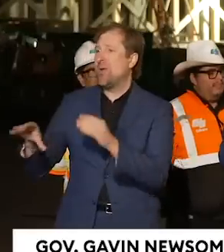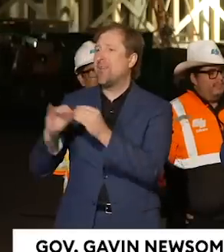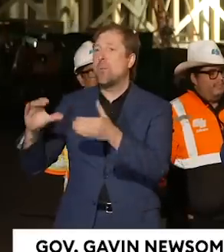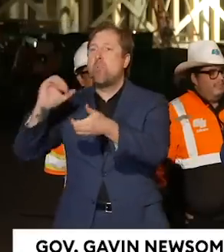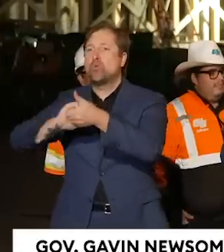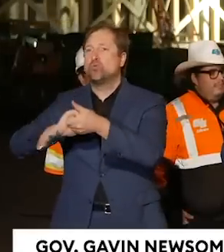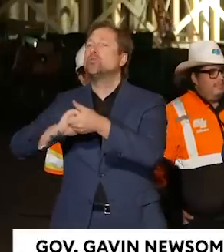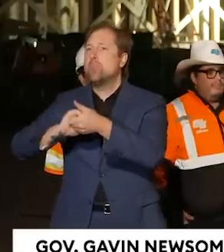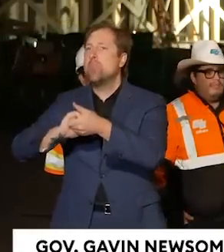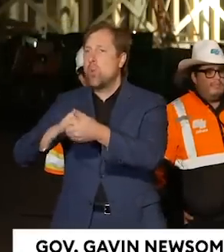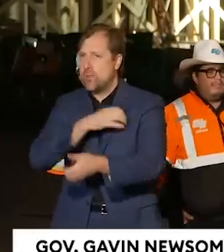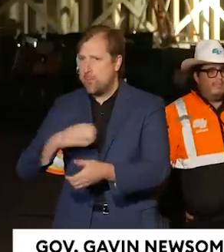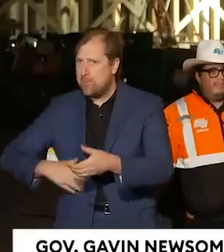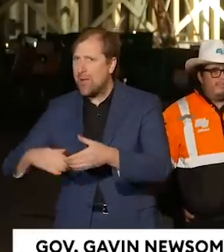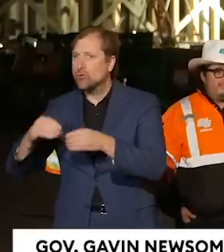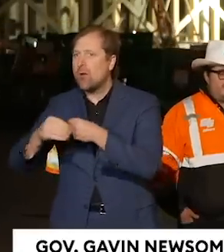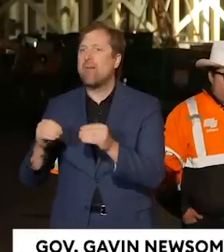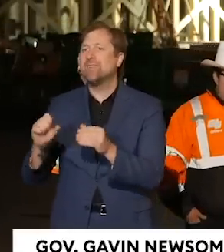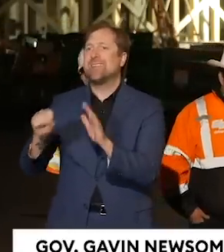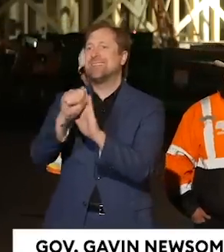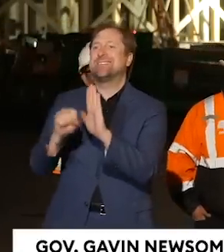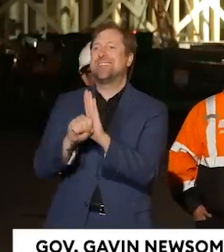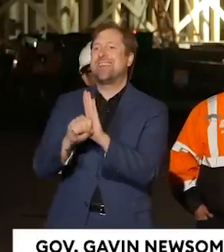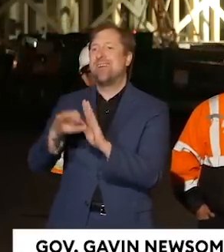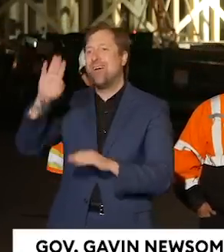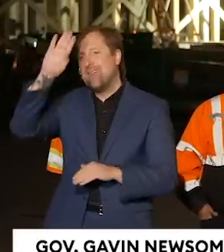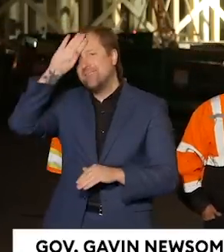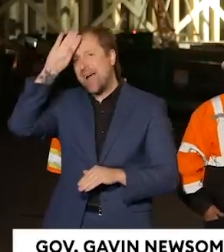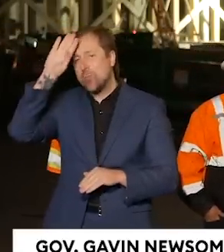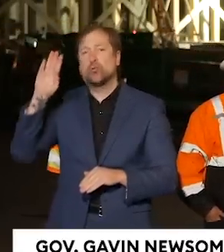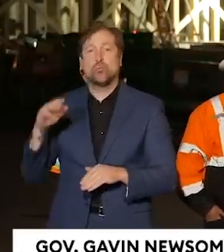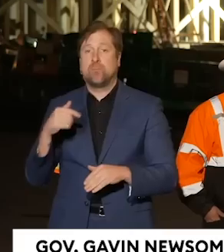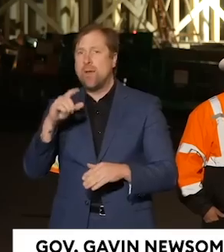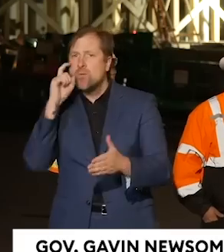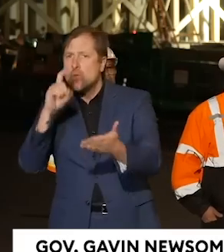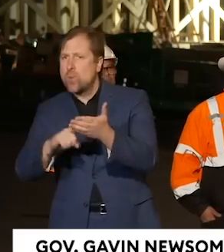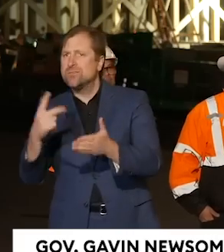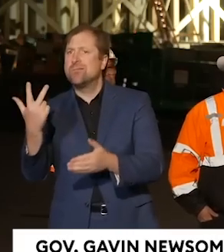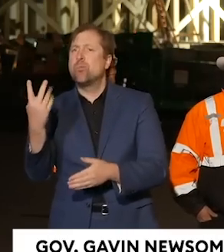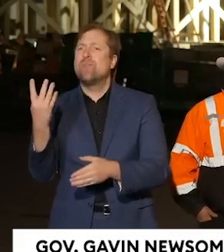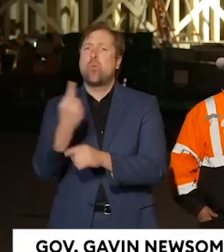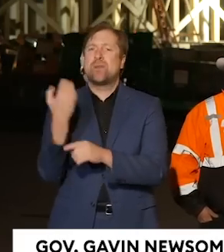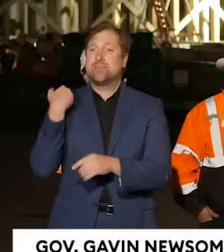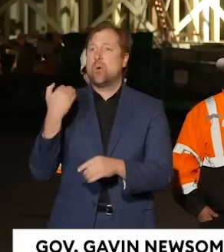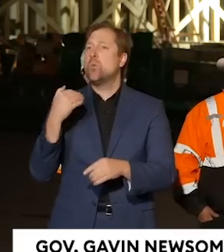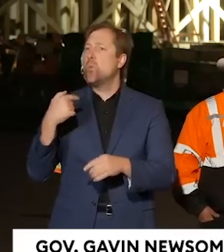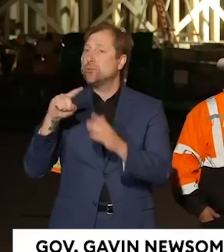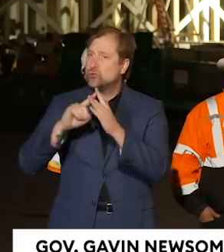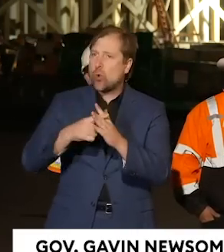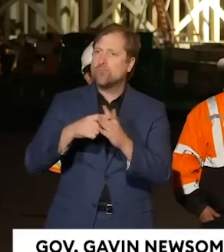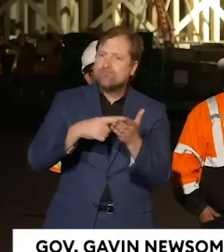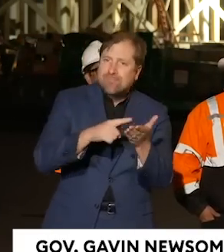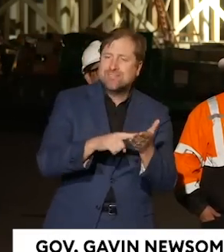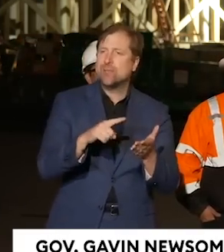mayor's office, working with the state fire marshal, we are reviewing, as I noted 3 or 4 days ago, we already initiated an